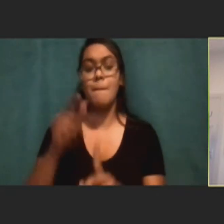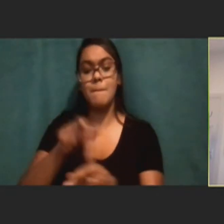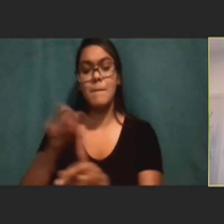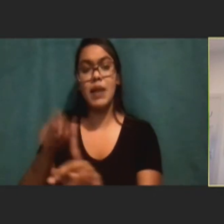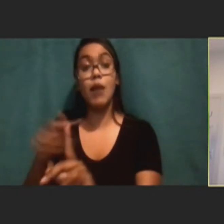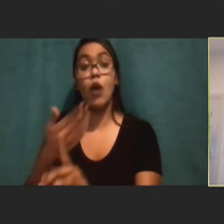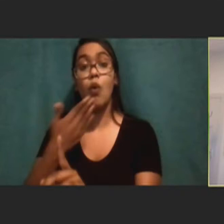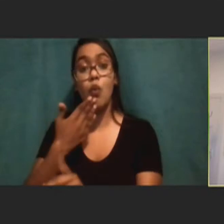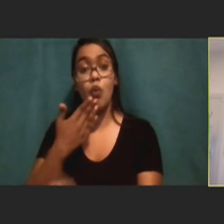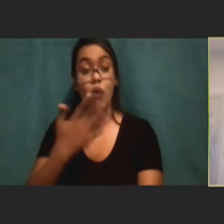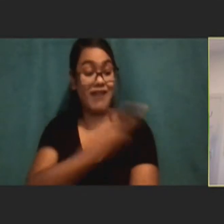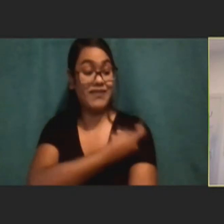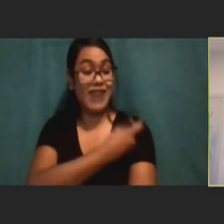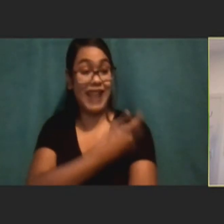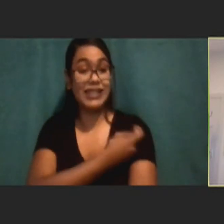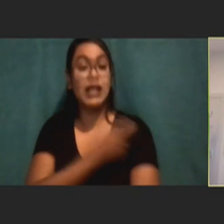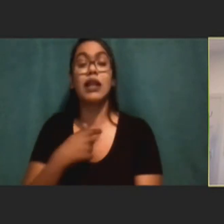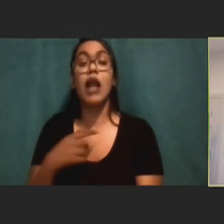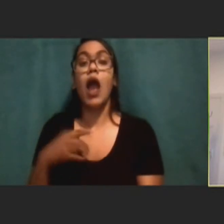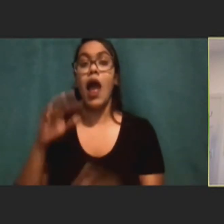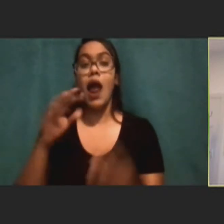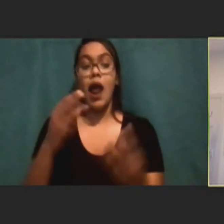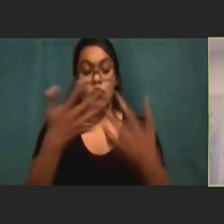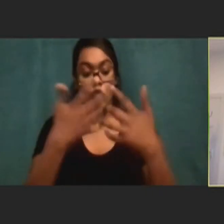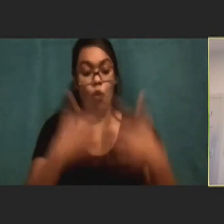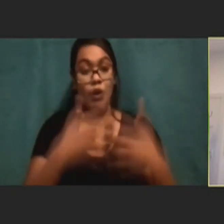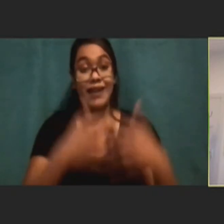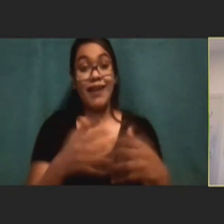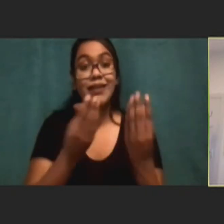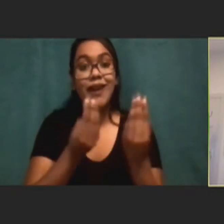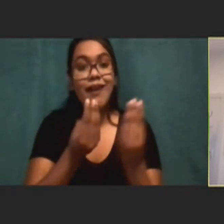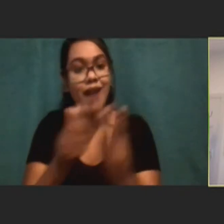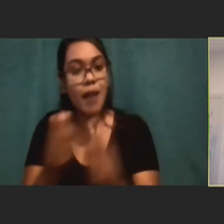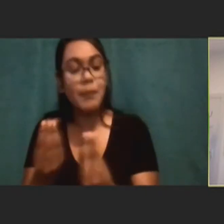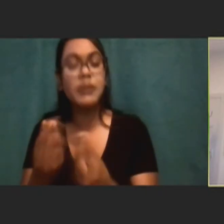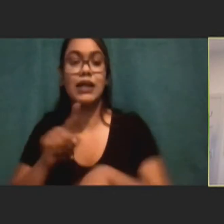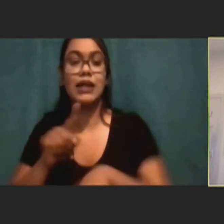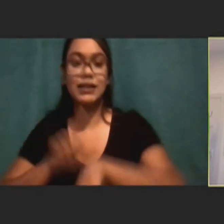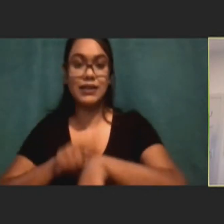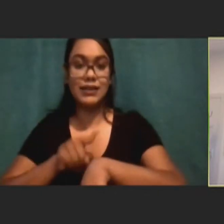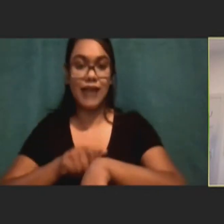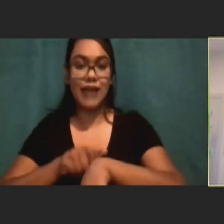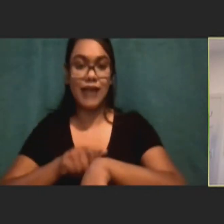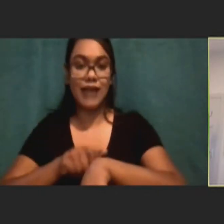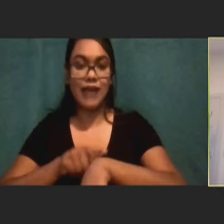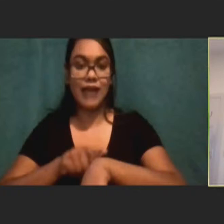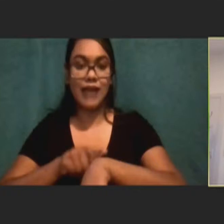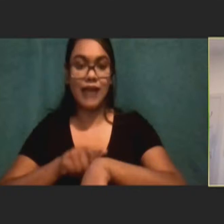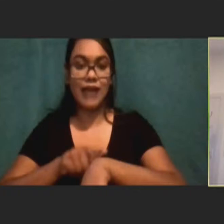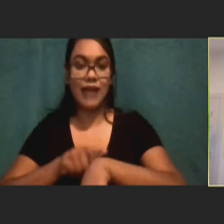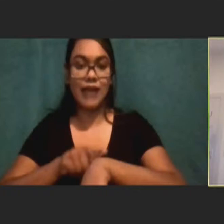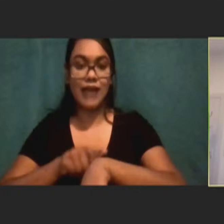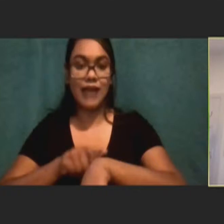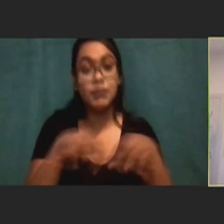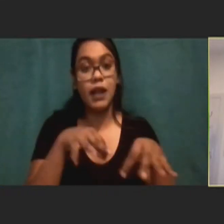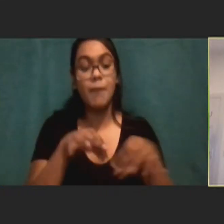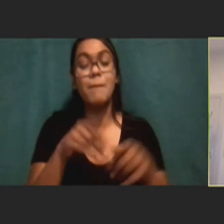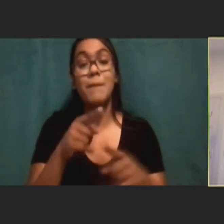we'll be able to do it with time, but it's minute in comparison with the unvaccinated people.